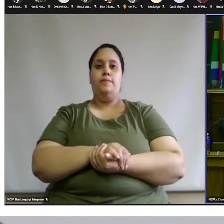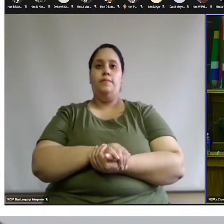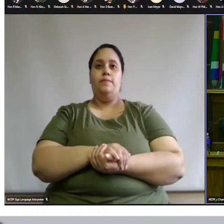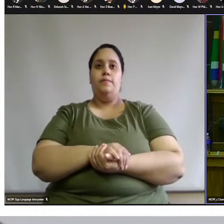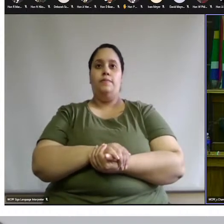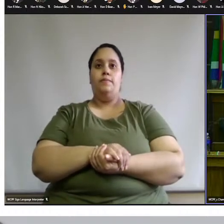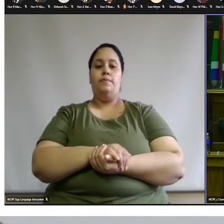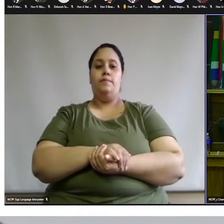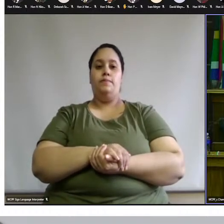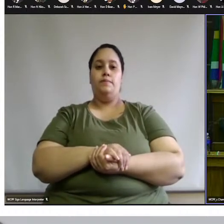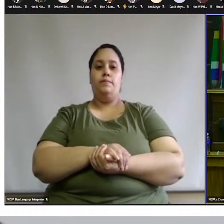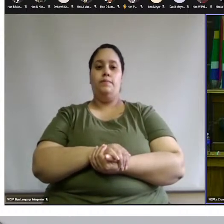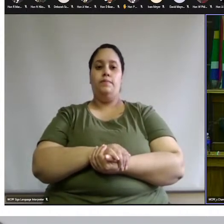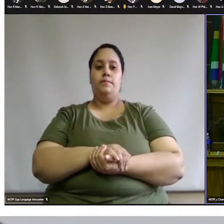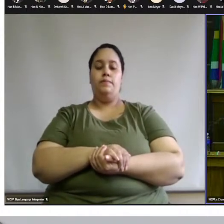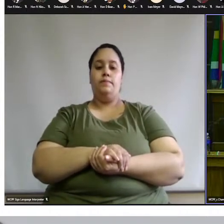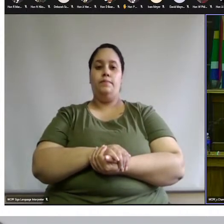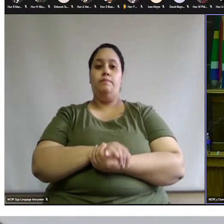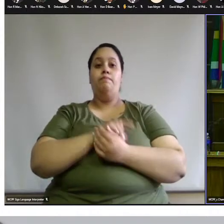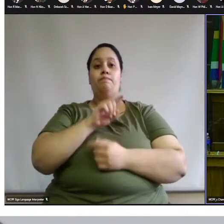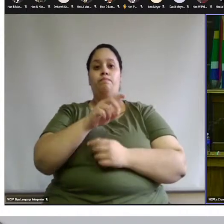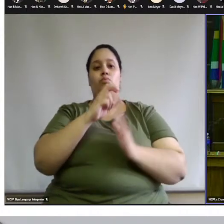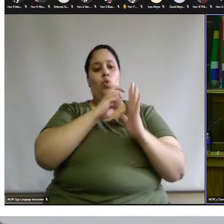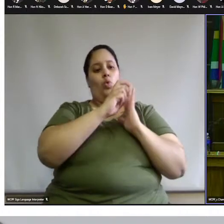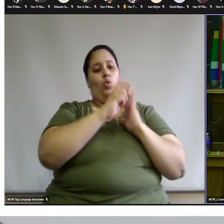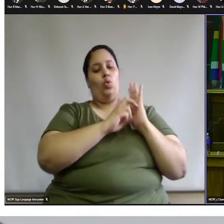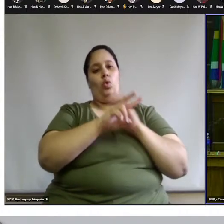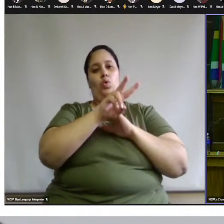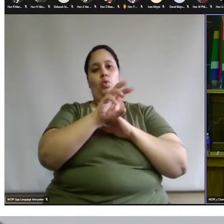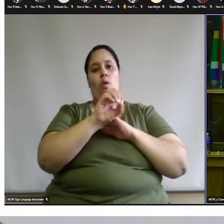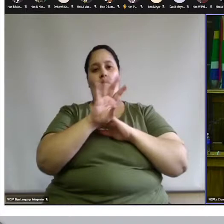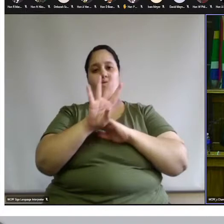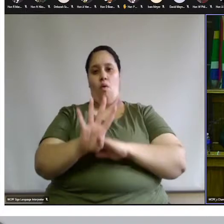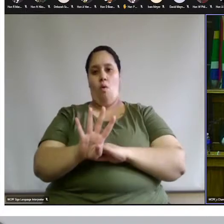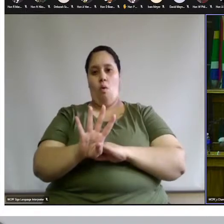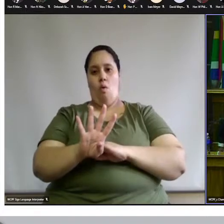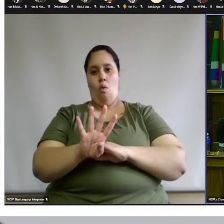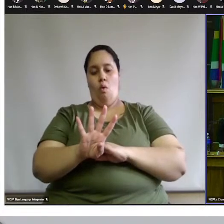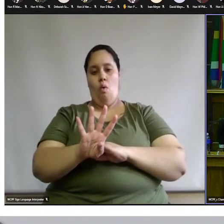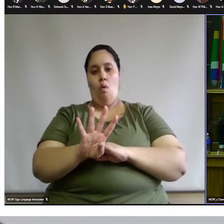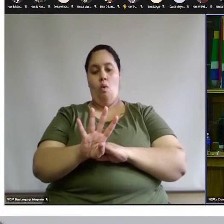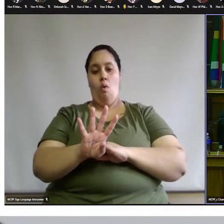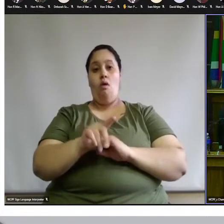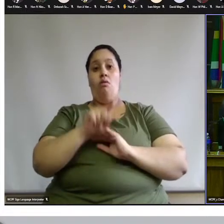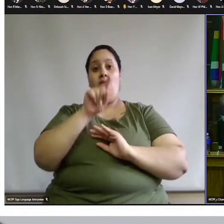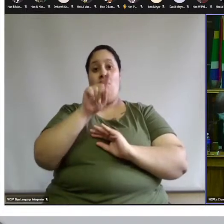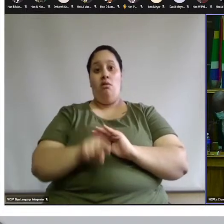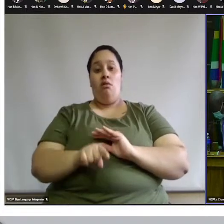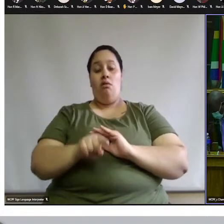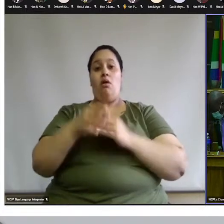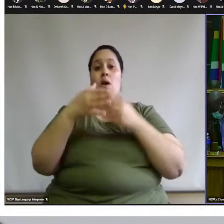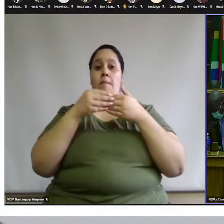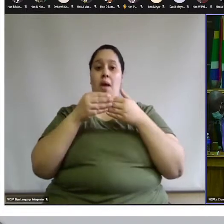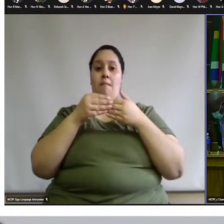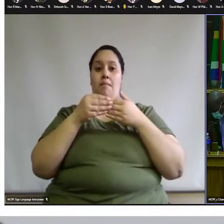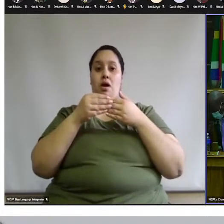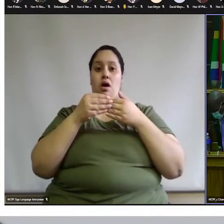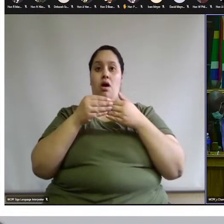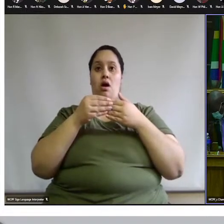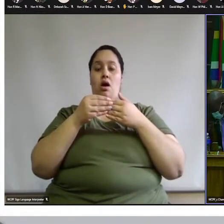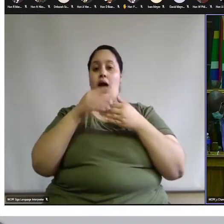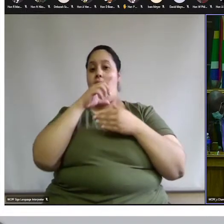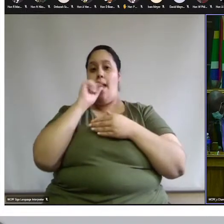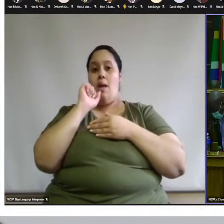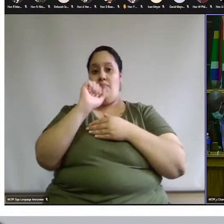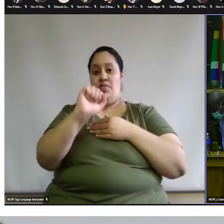And that is in terms of Rule 204. The honorable members that have expressed interest to